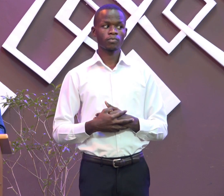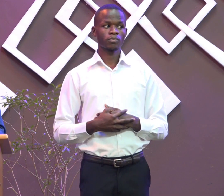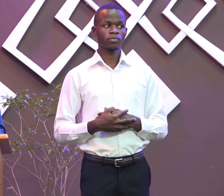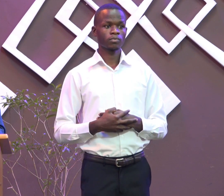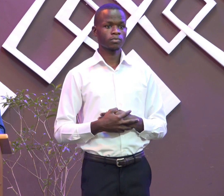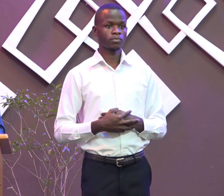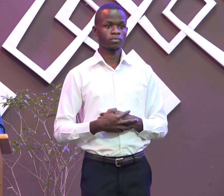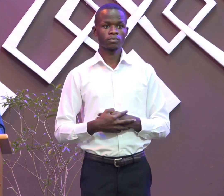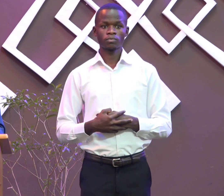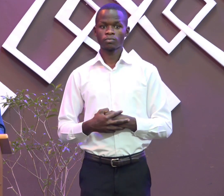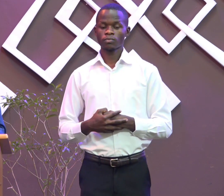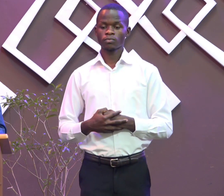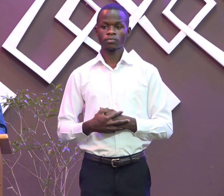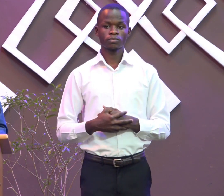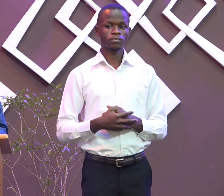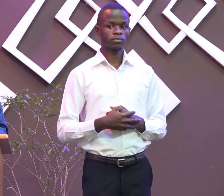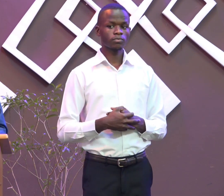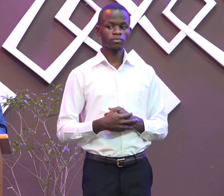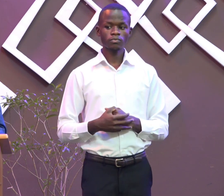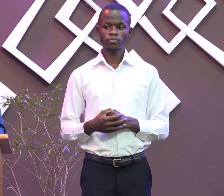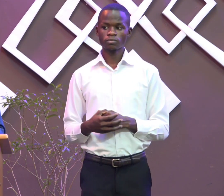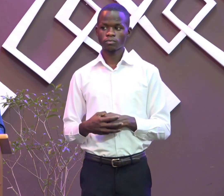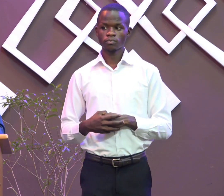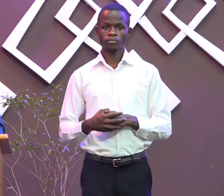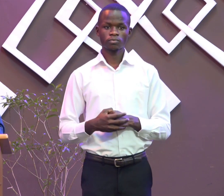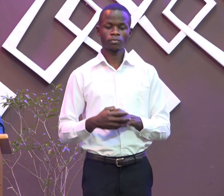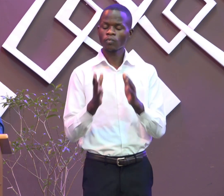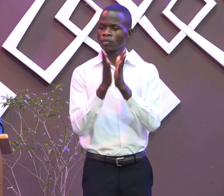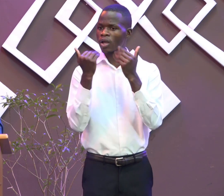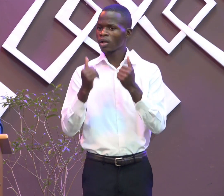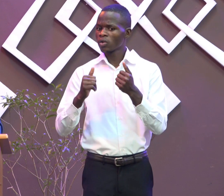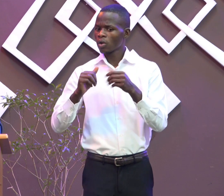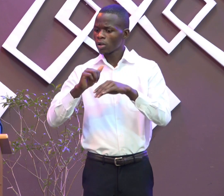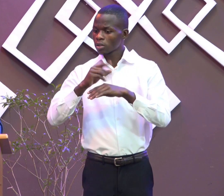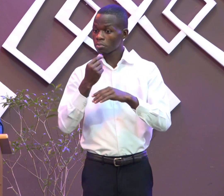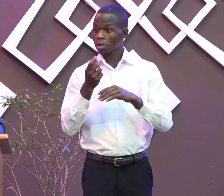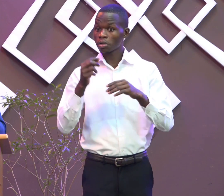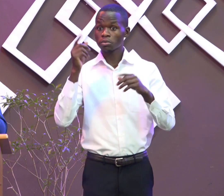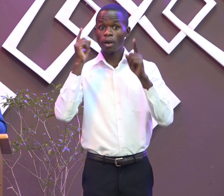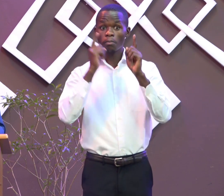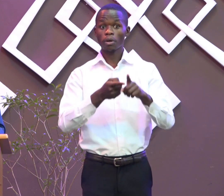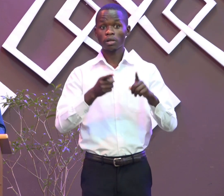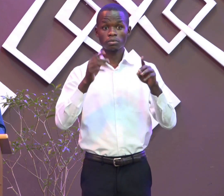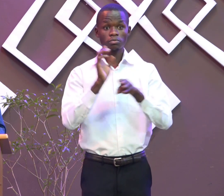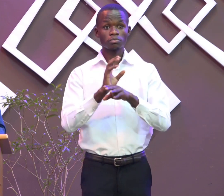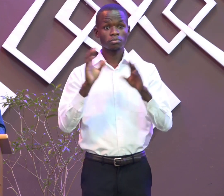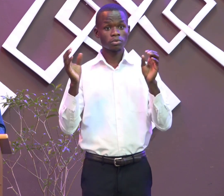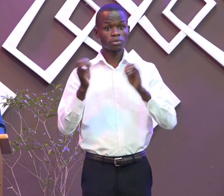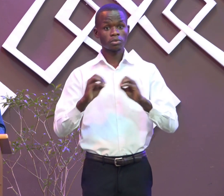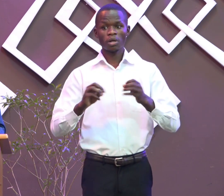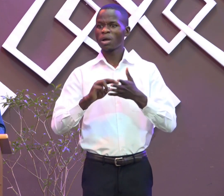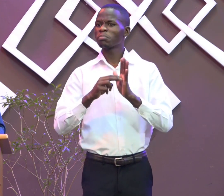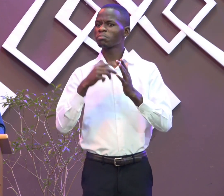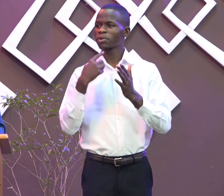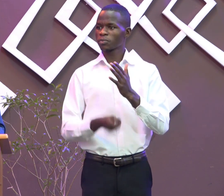of transactions for the day. Thank you. So chitegeze chiwebwayo change techigenze. So